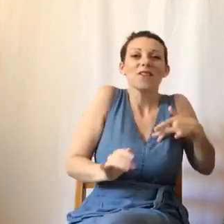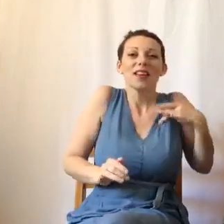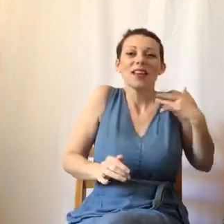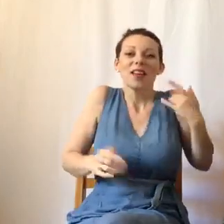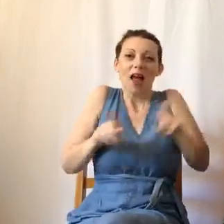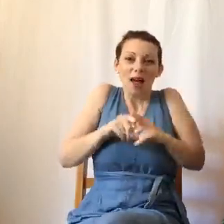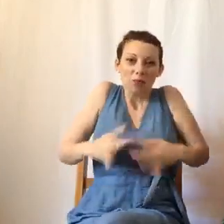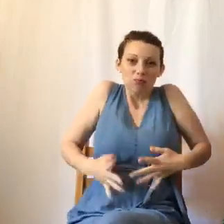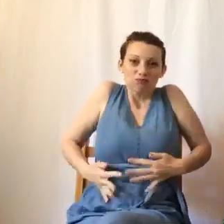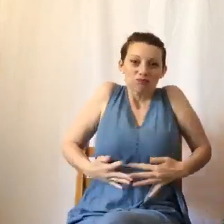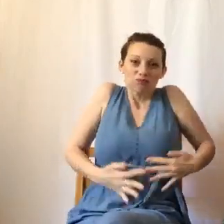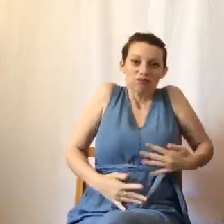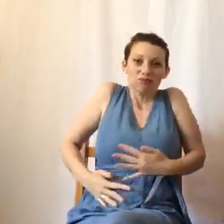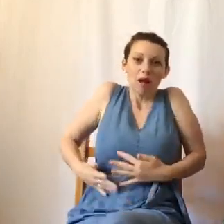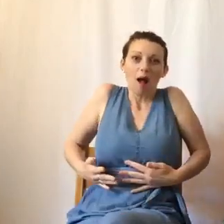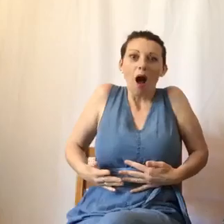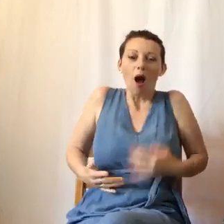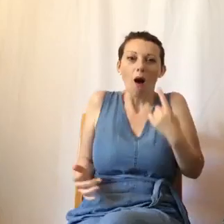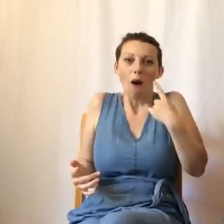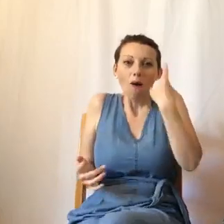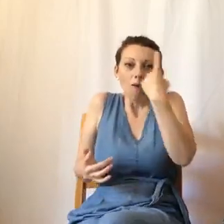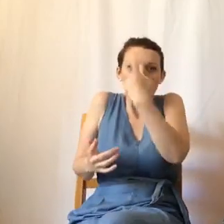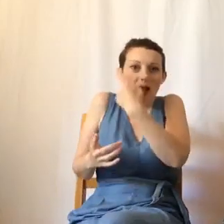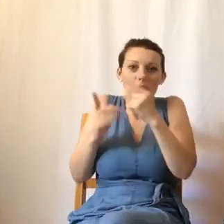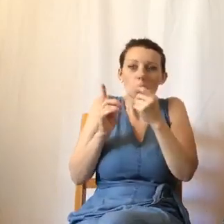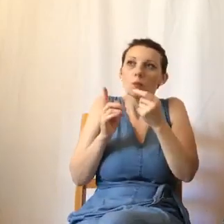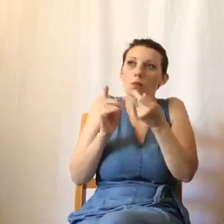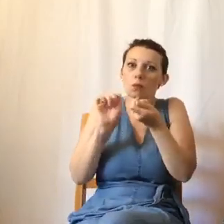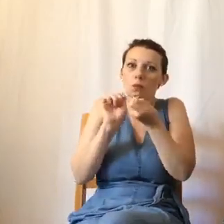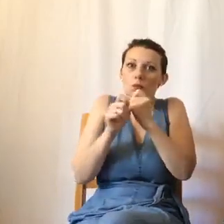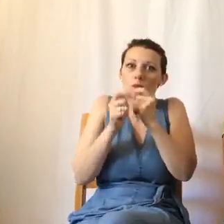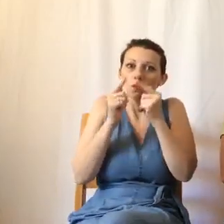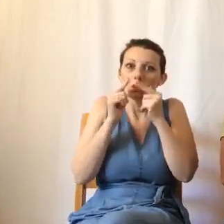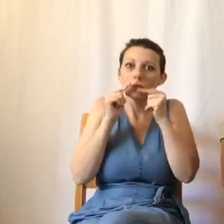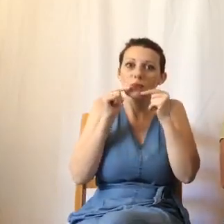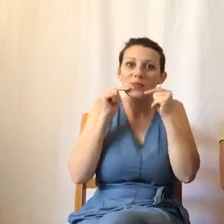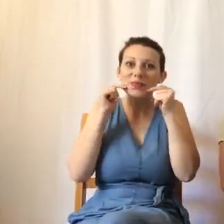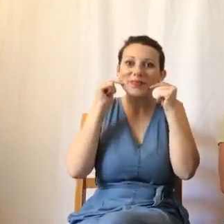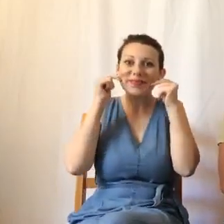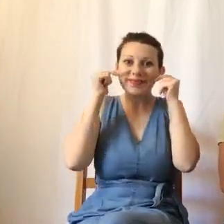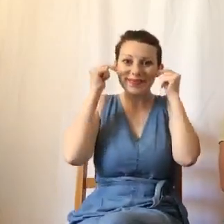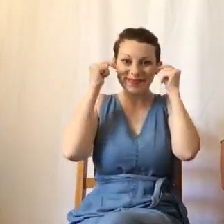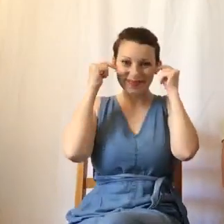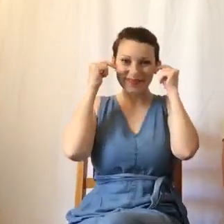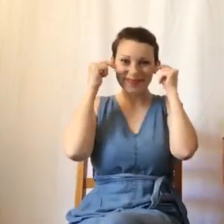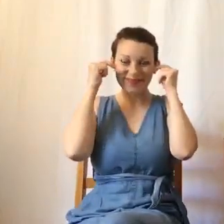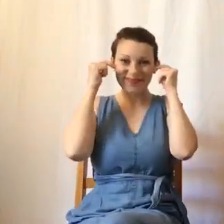first smile appeared, heart soaring when the boy smiled too.